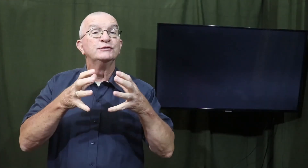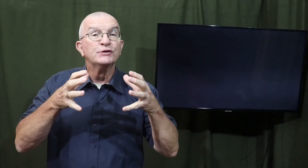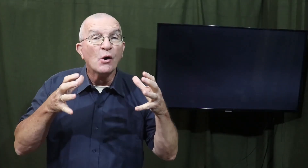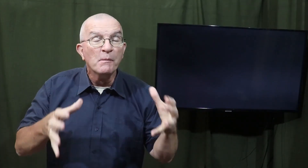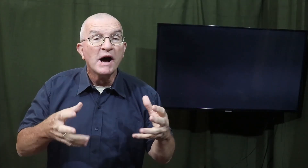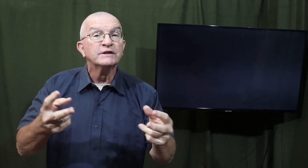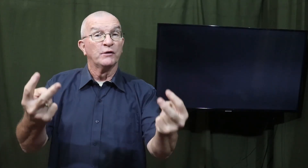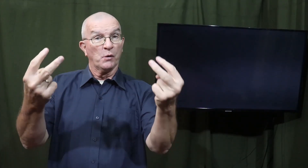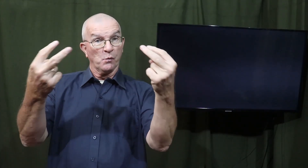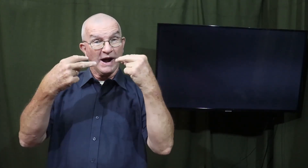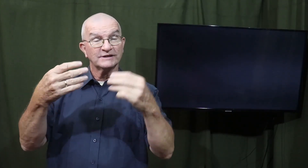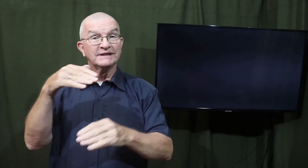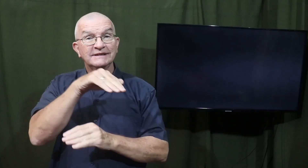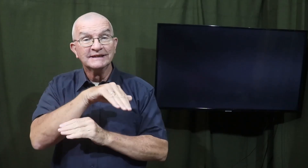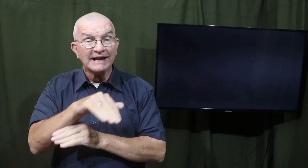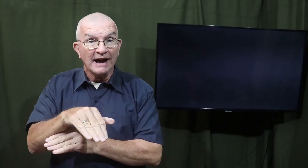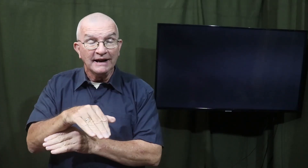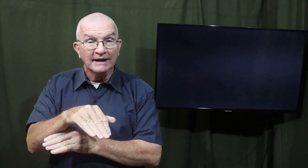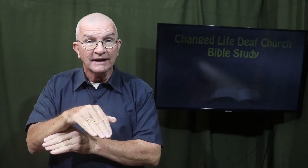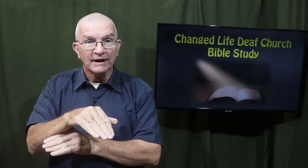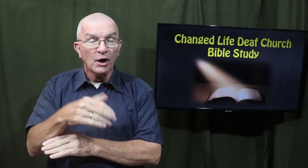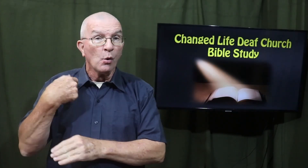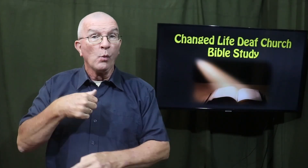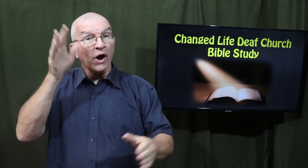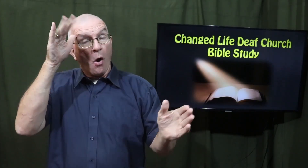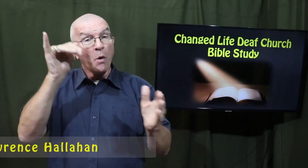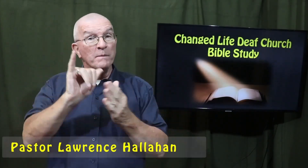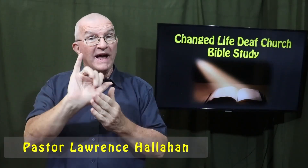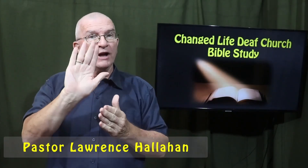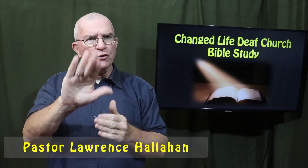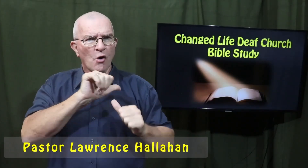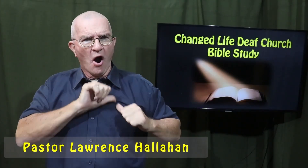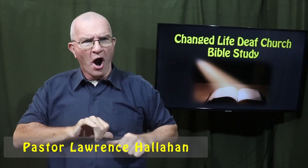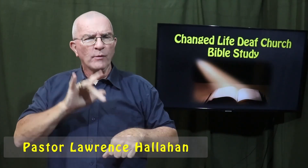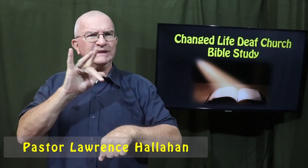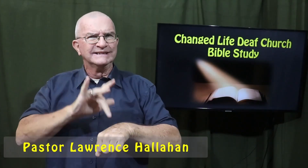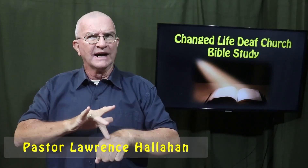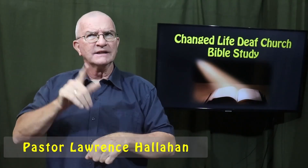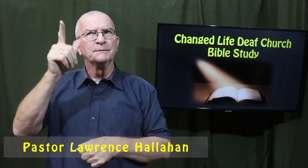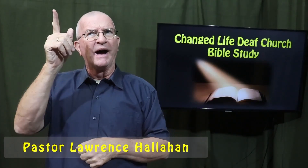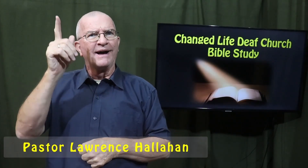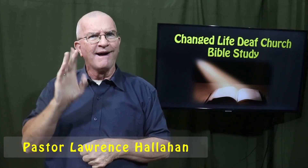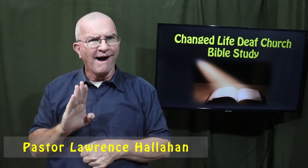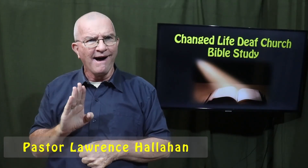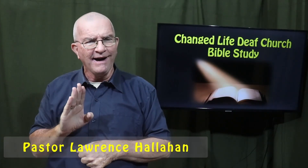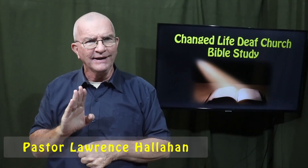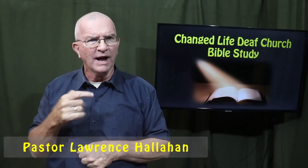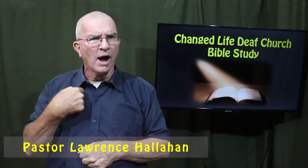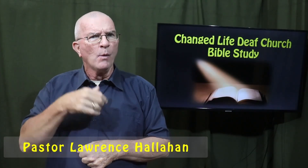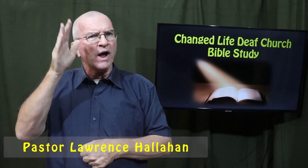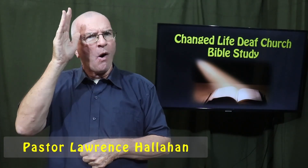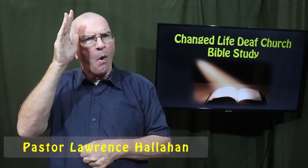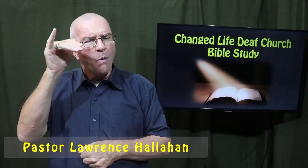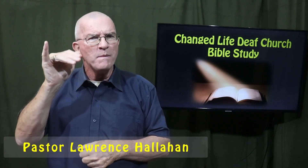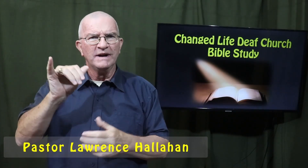Thank you so much for watching us tonight. We hope that your heart was touched by God's word, and we hope